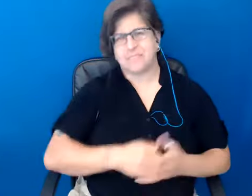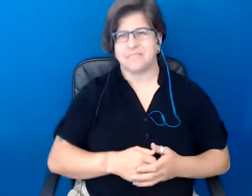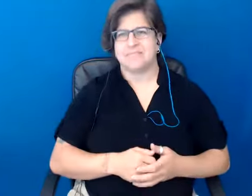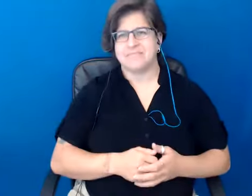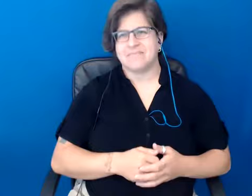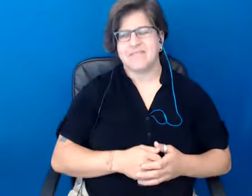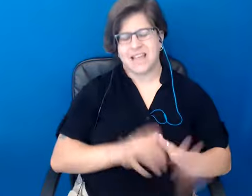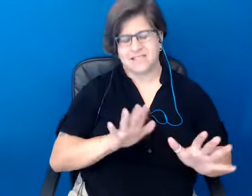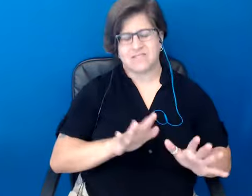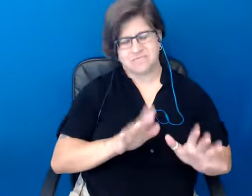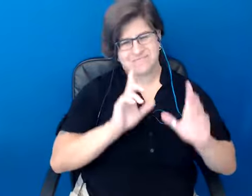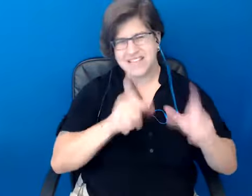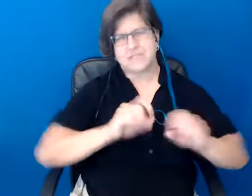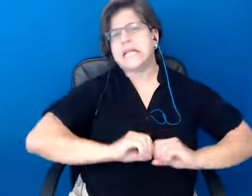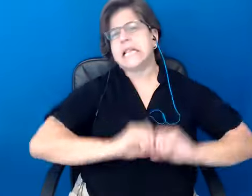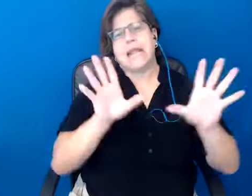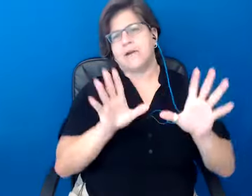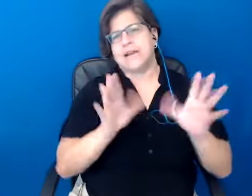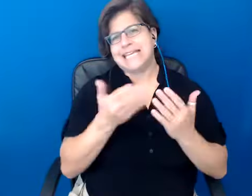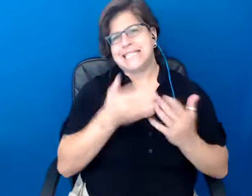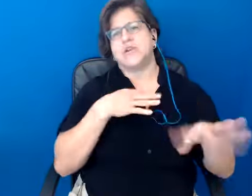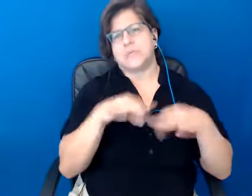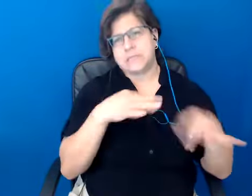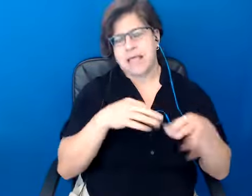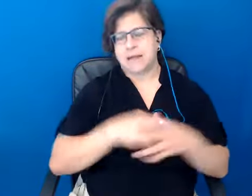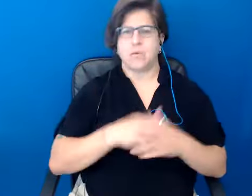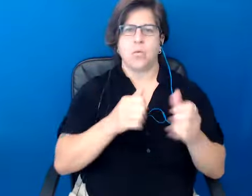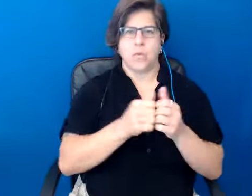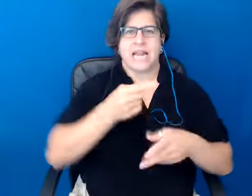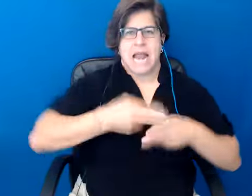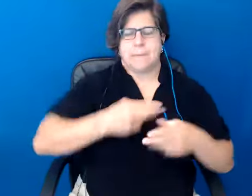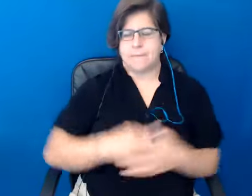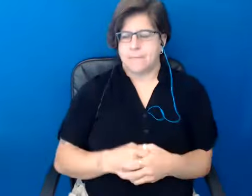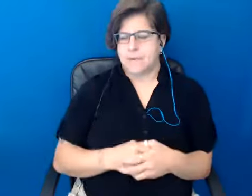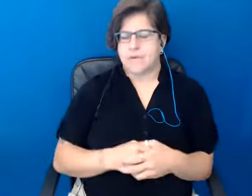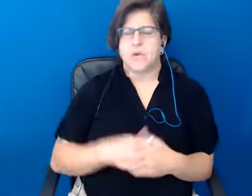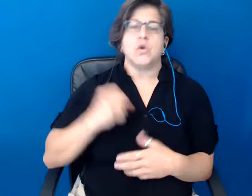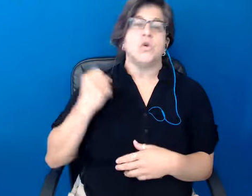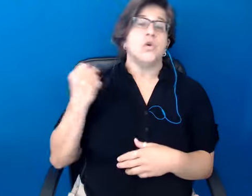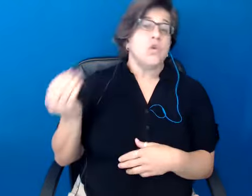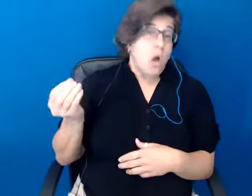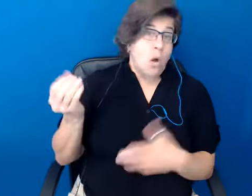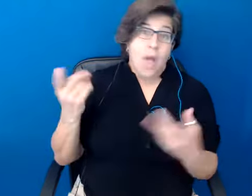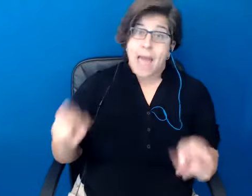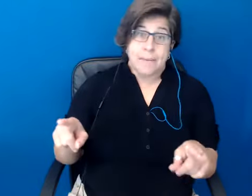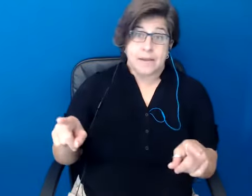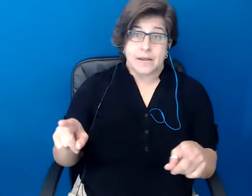her anonymity and to allow some clarity in this story as it unfolds